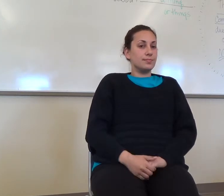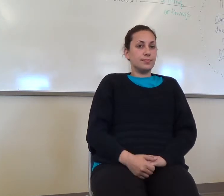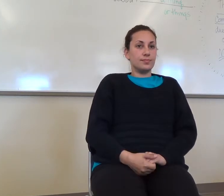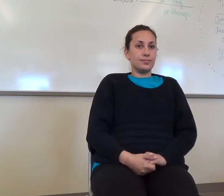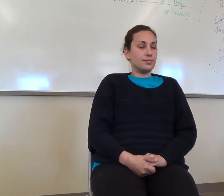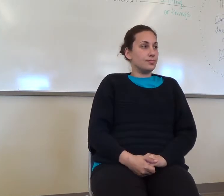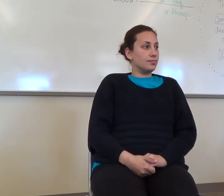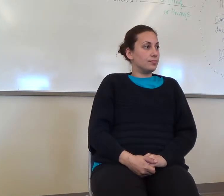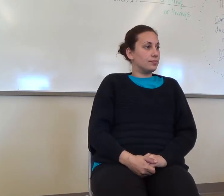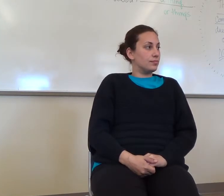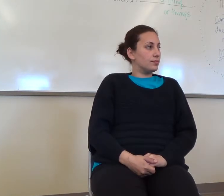Now here's another